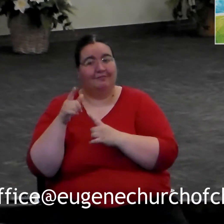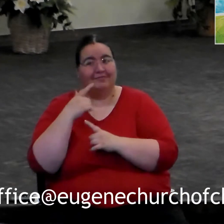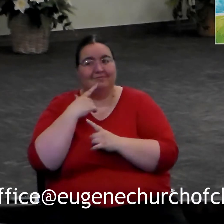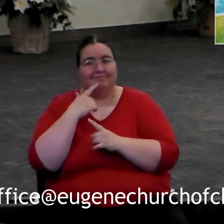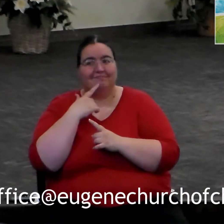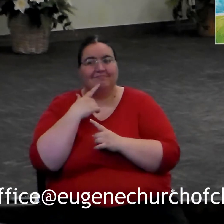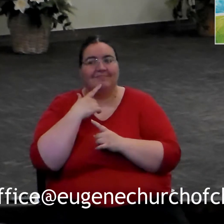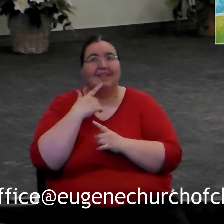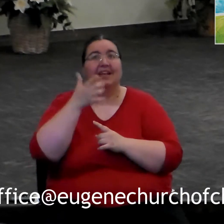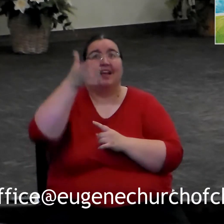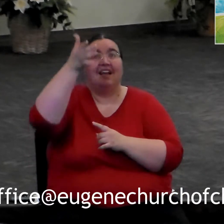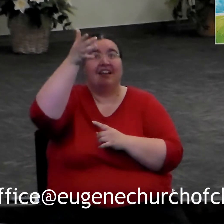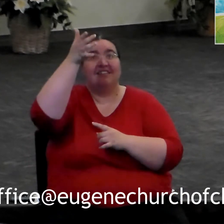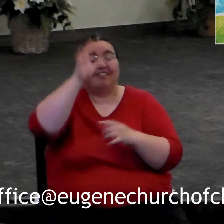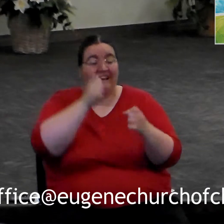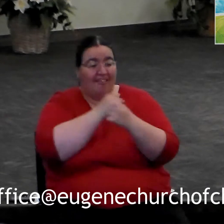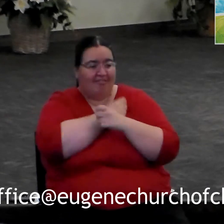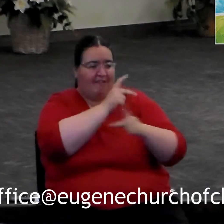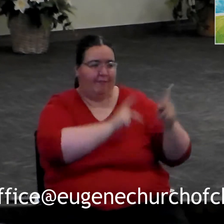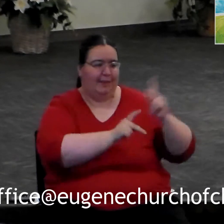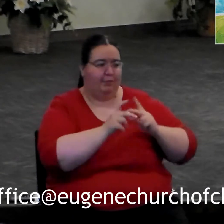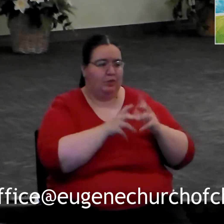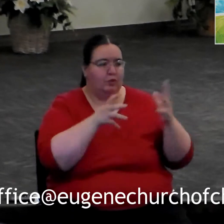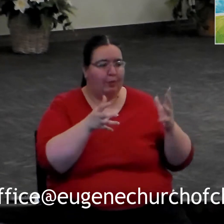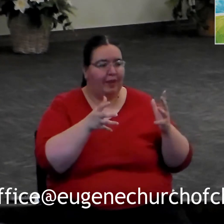cares about people and we should care about people in the same way.